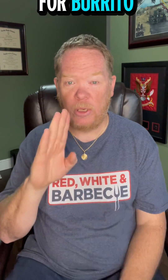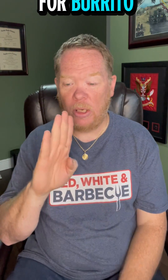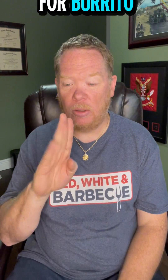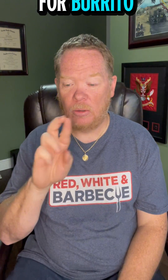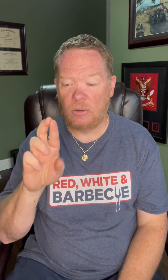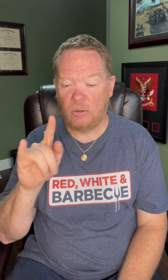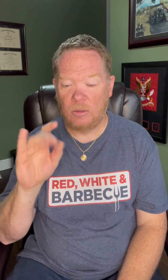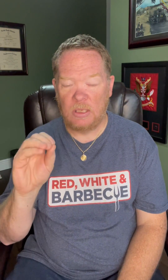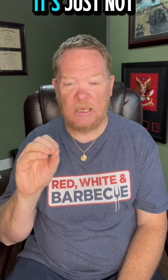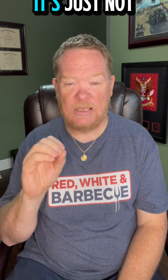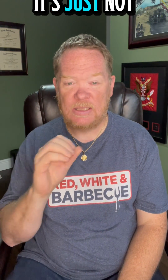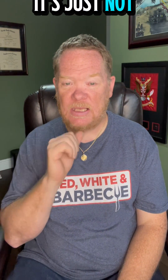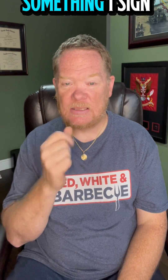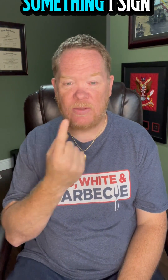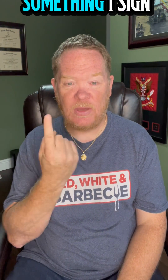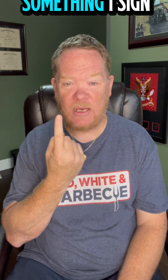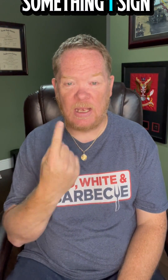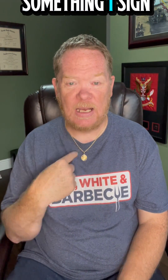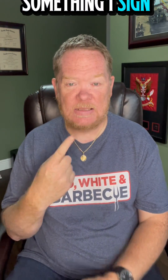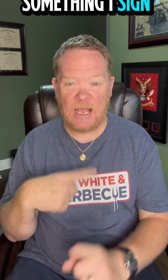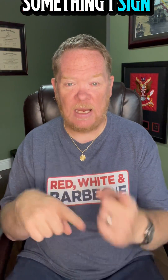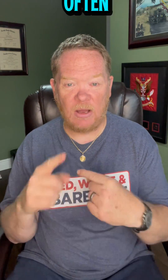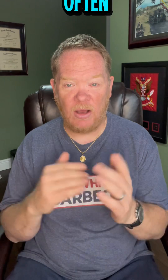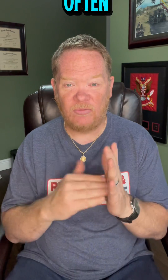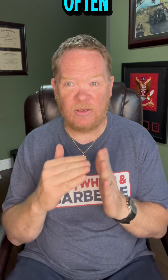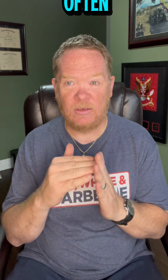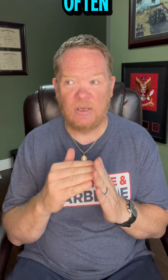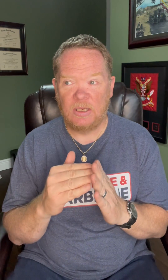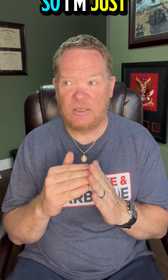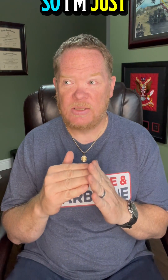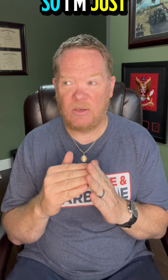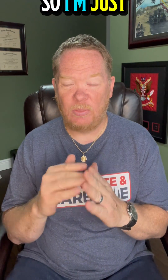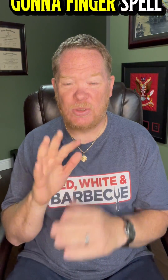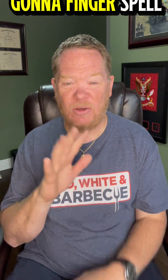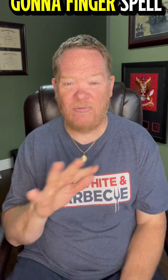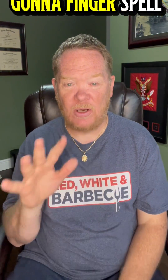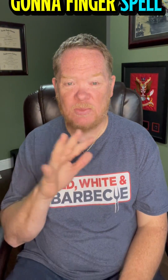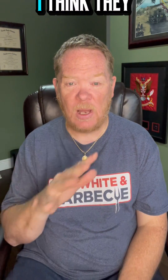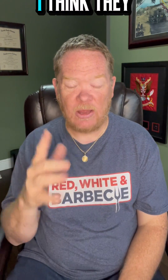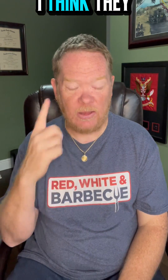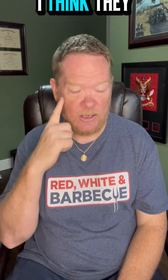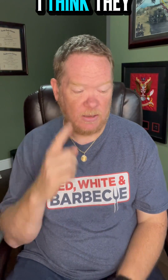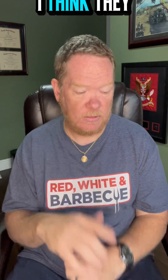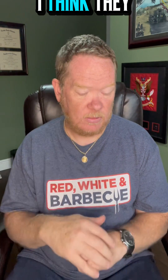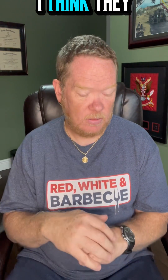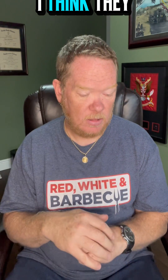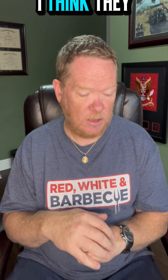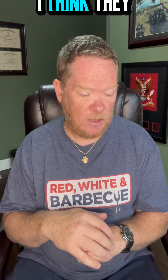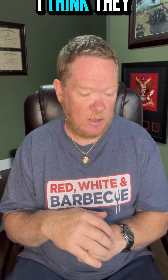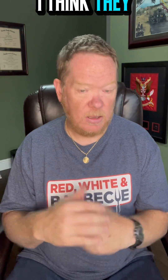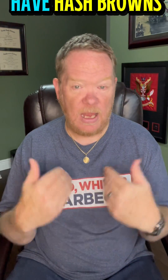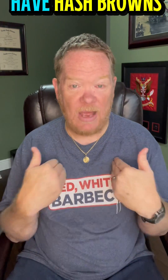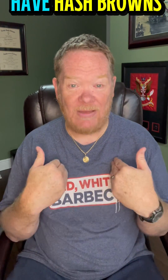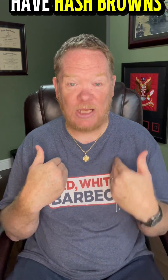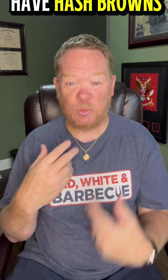burrito. It's just not something I sign often. So I'm just going to fingerspell, I think. They have hash